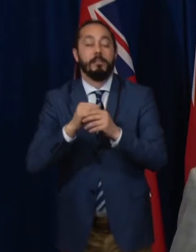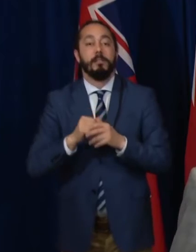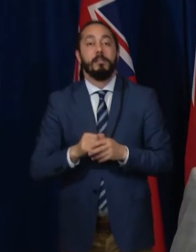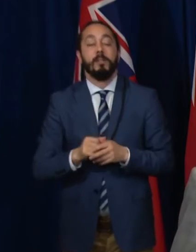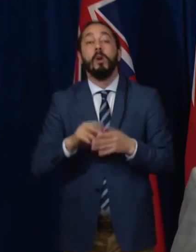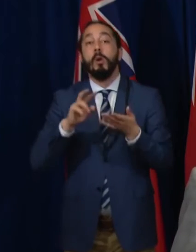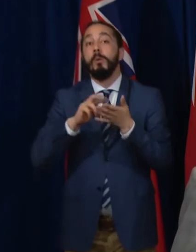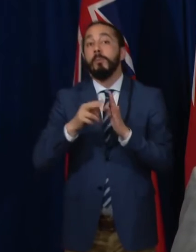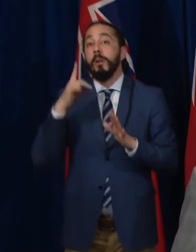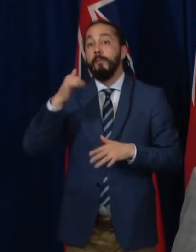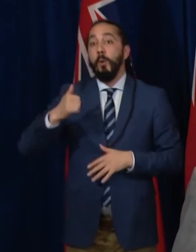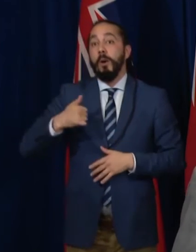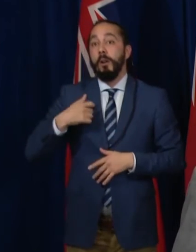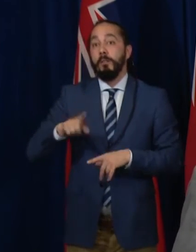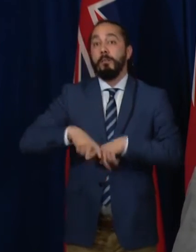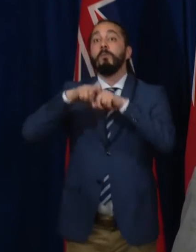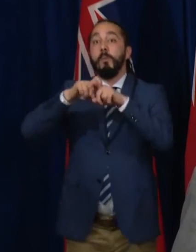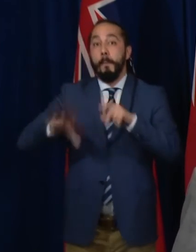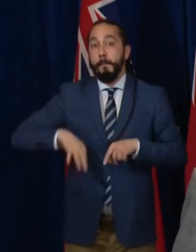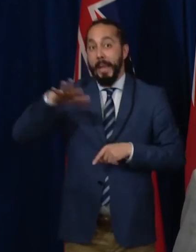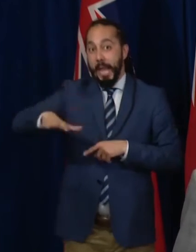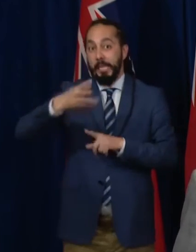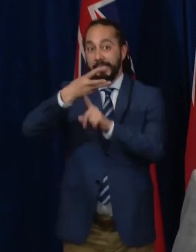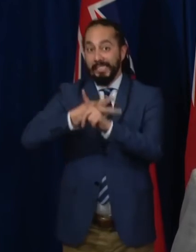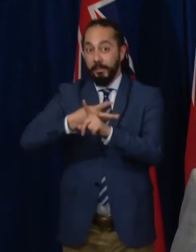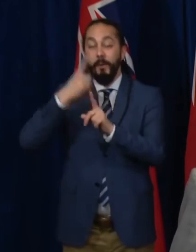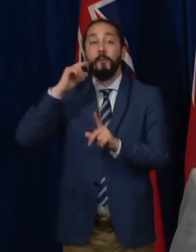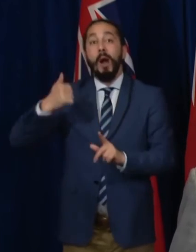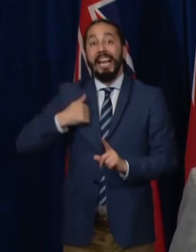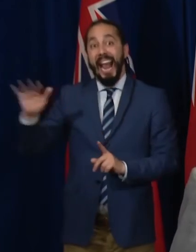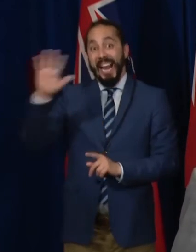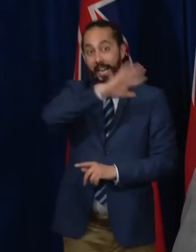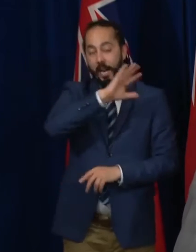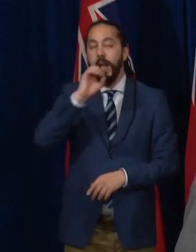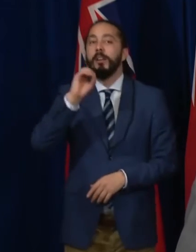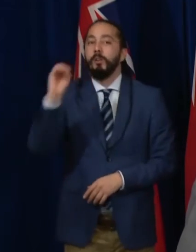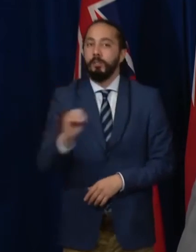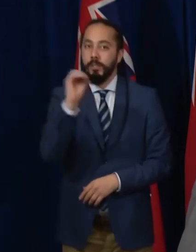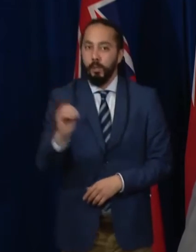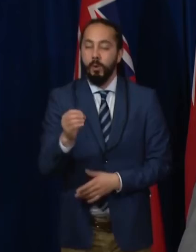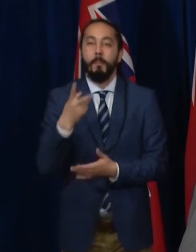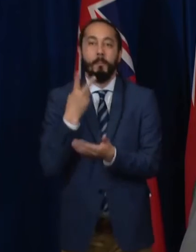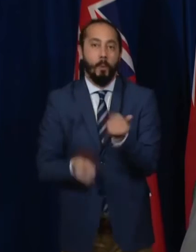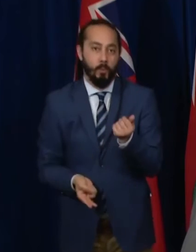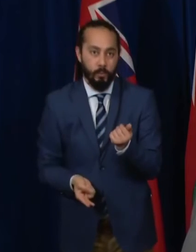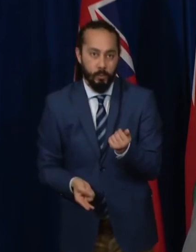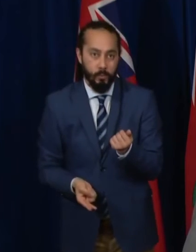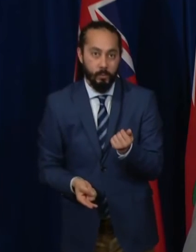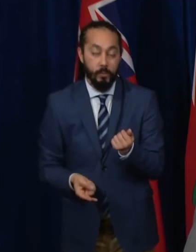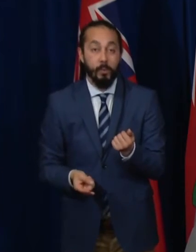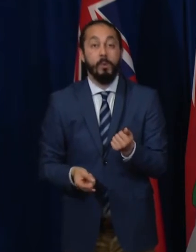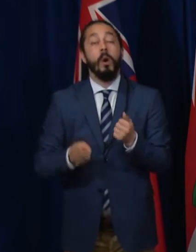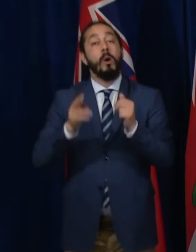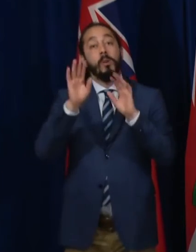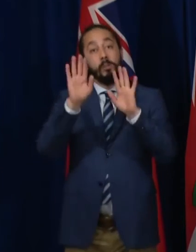the Ontario portions of your Ontario student loans. So for all students who are presently,